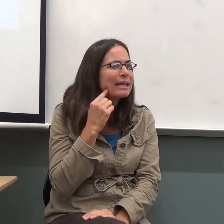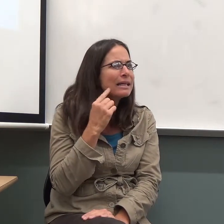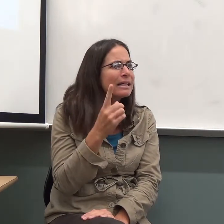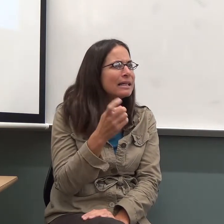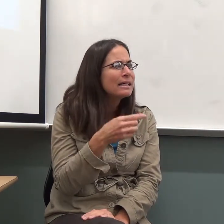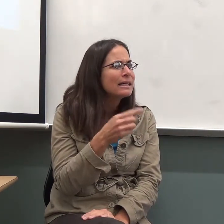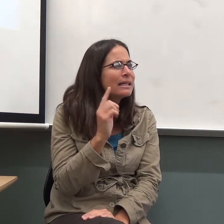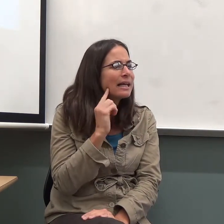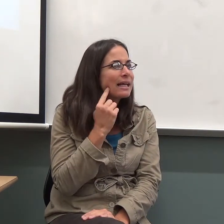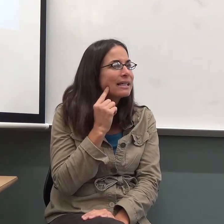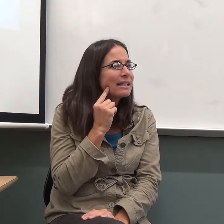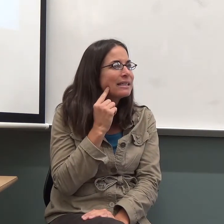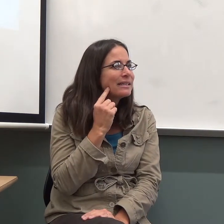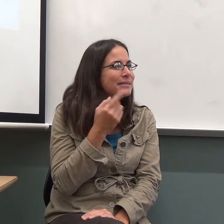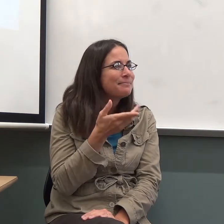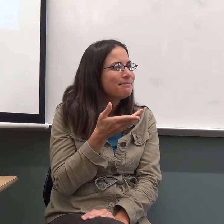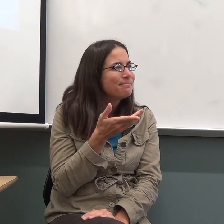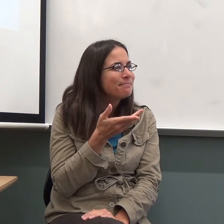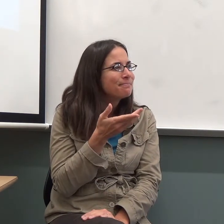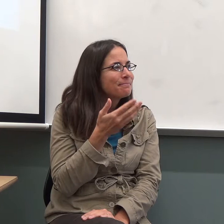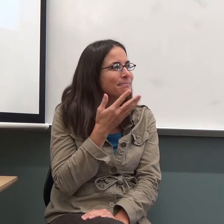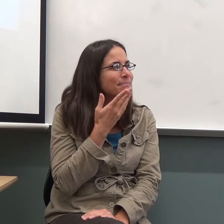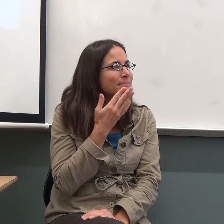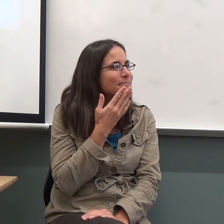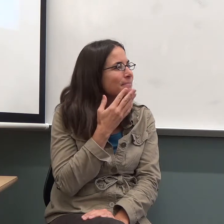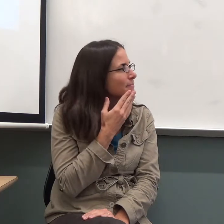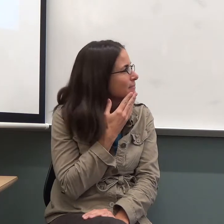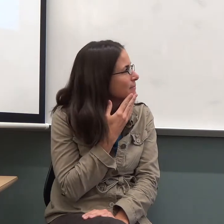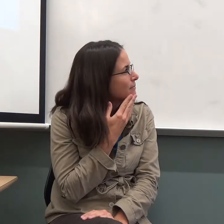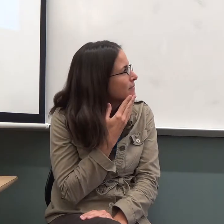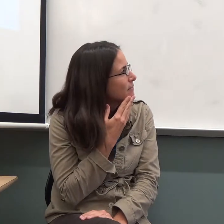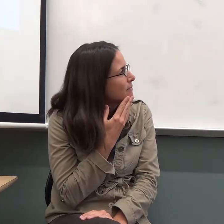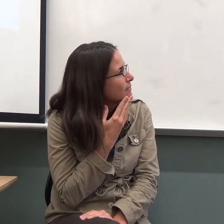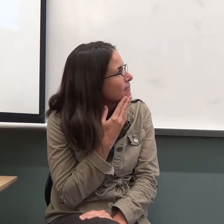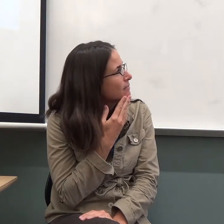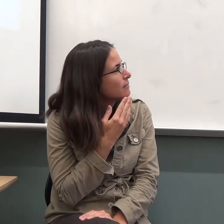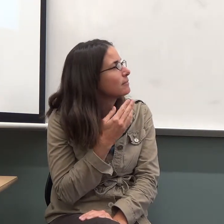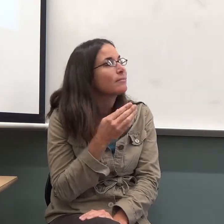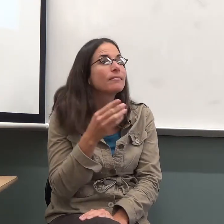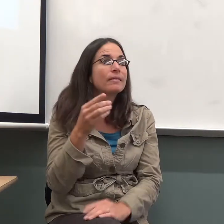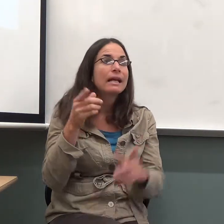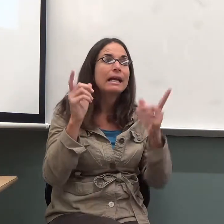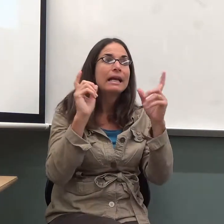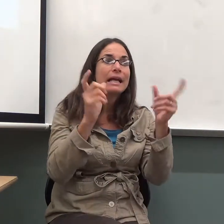A lot. Probably candy. It's Give it up. It's a lot.